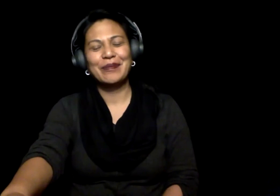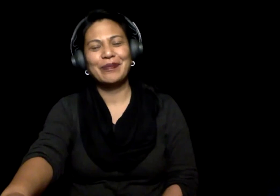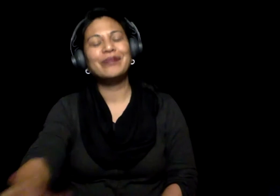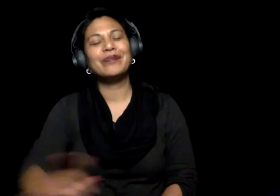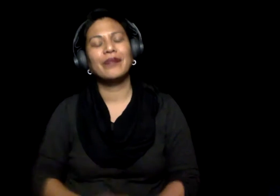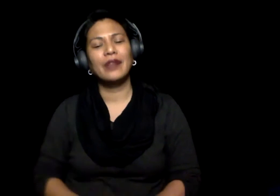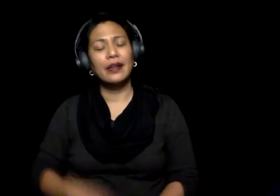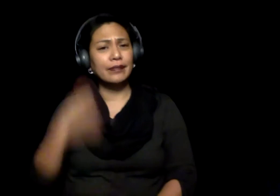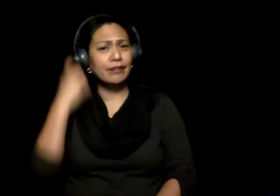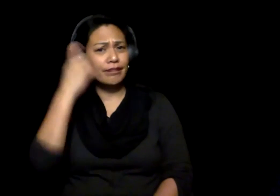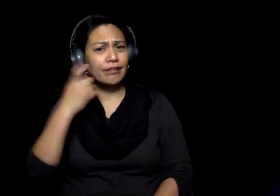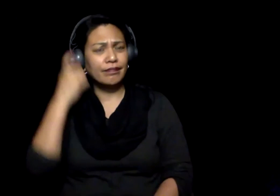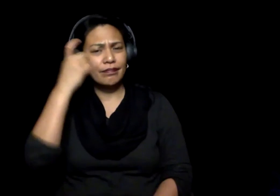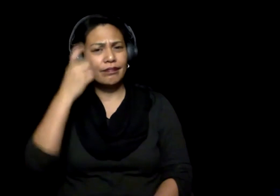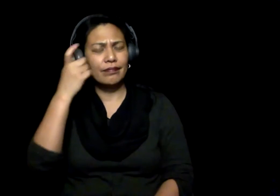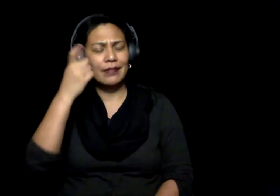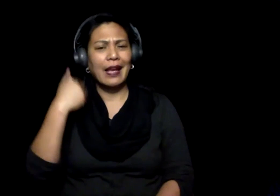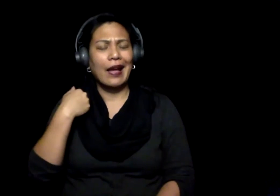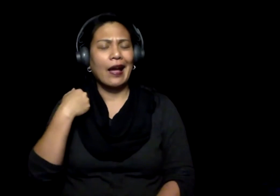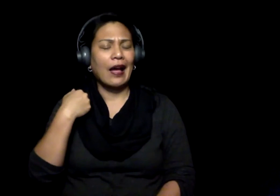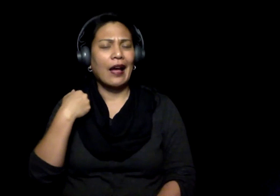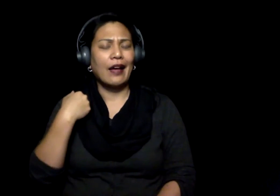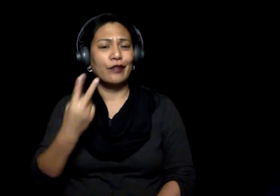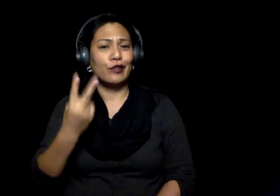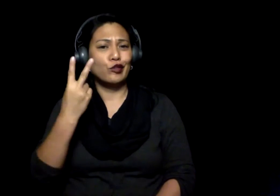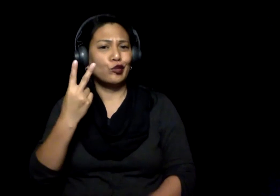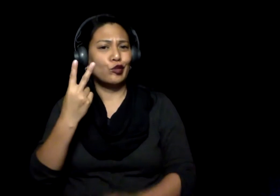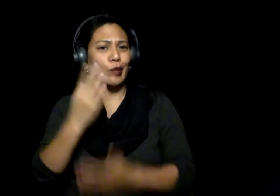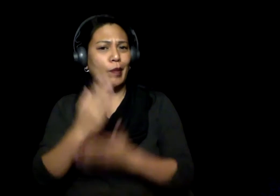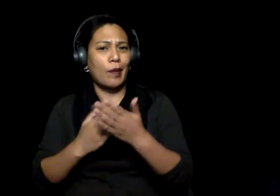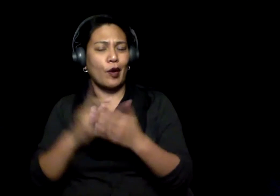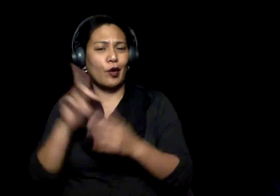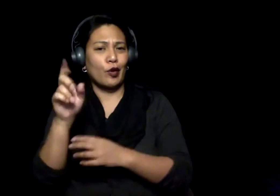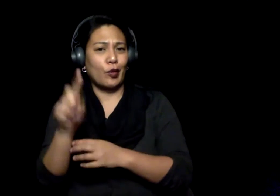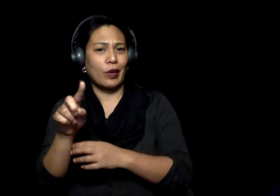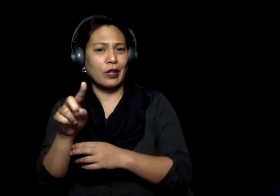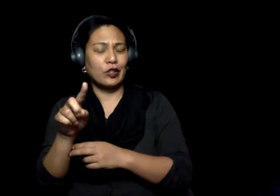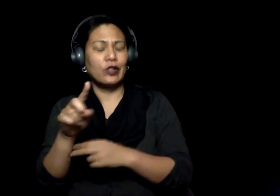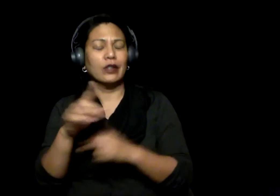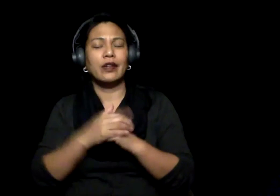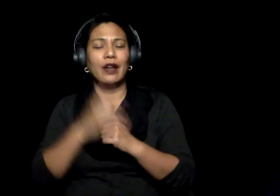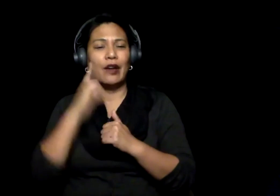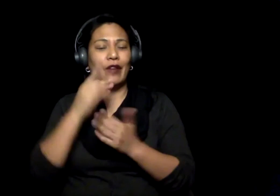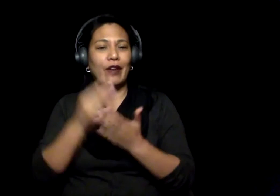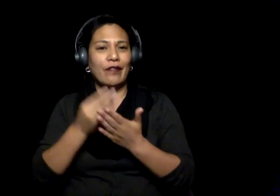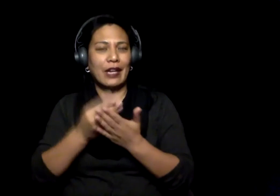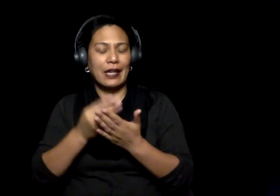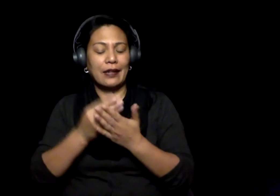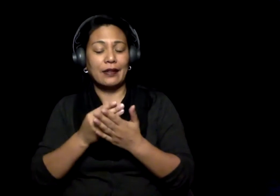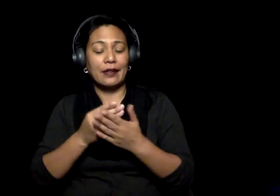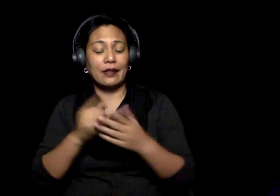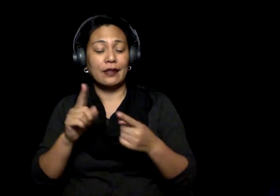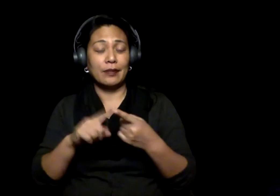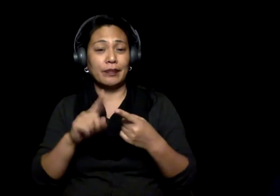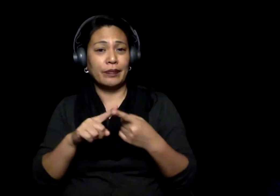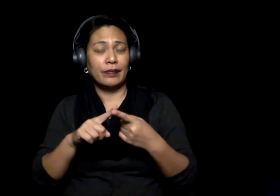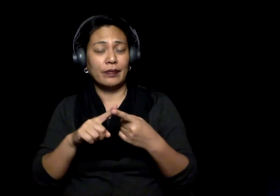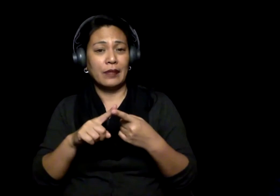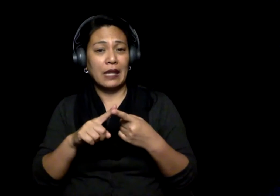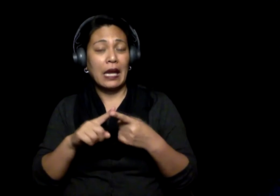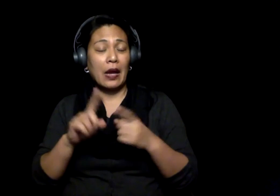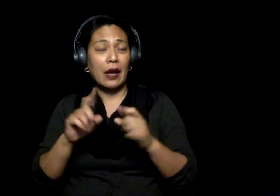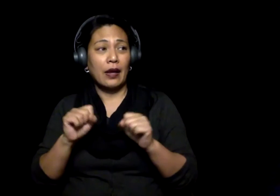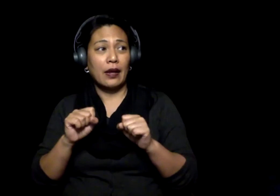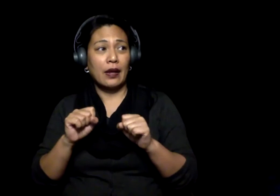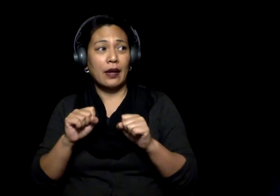wondering I have a twofold question about using funds. Are we allowed to